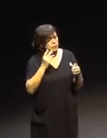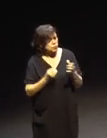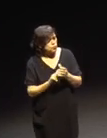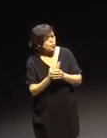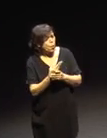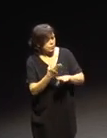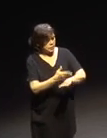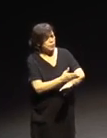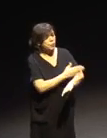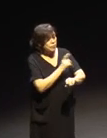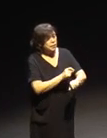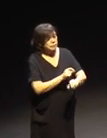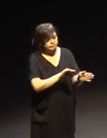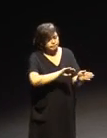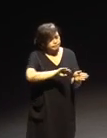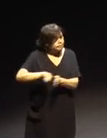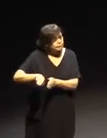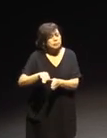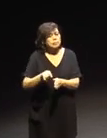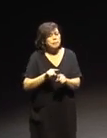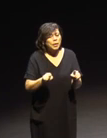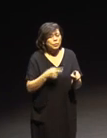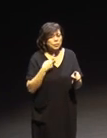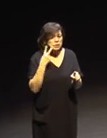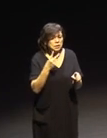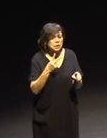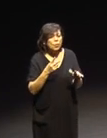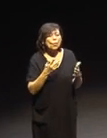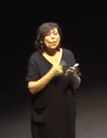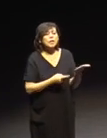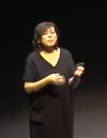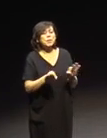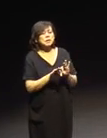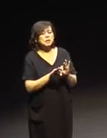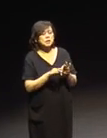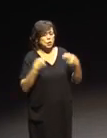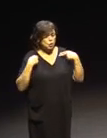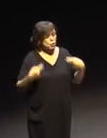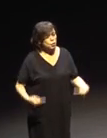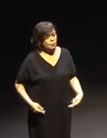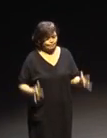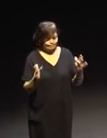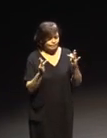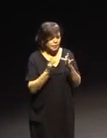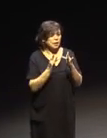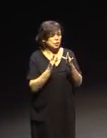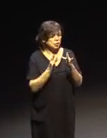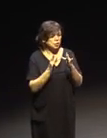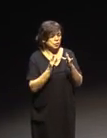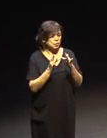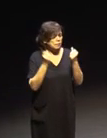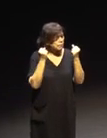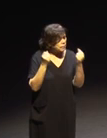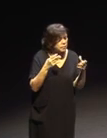aside. And we went back to the basics of human connection. There were very many tender moments in the workshop when we did that, you